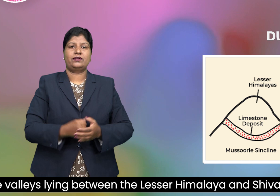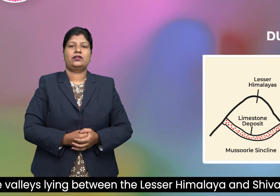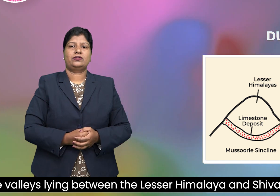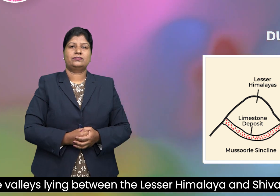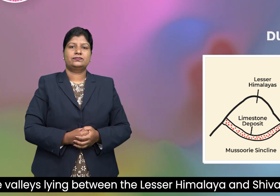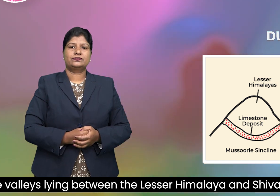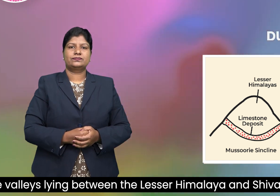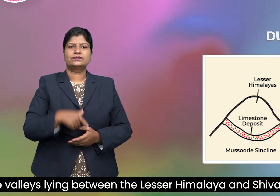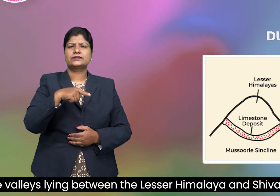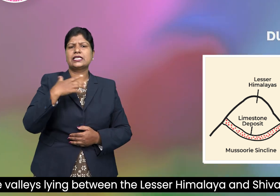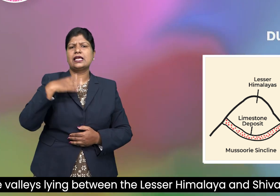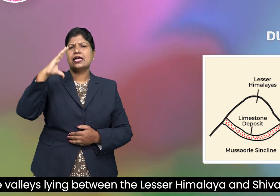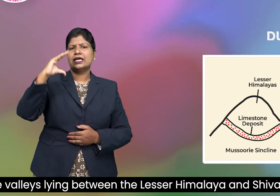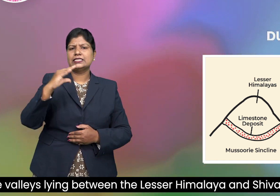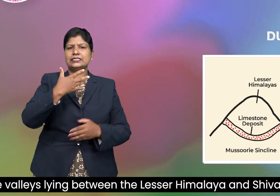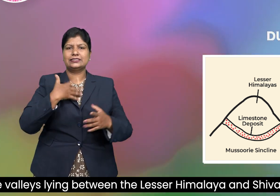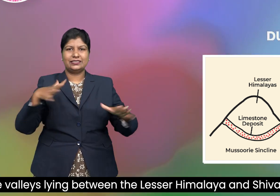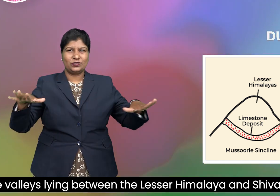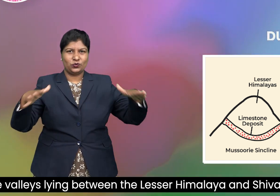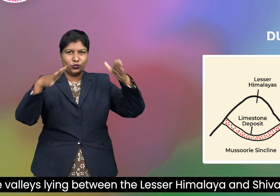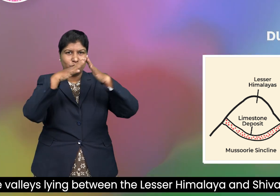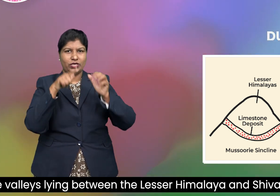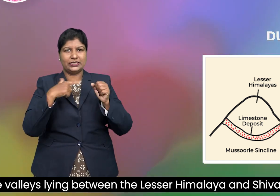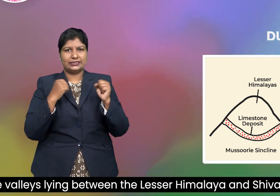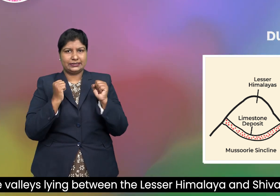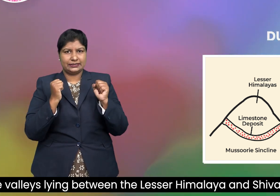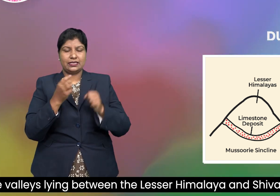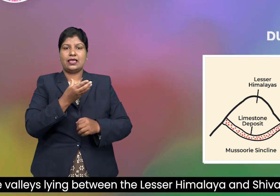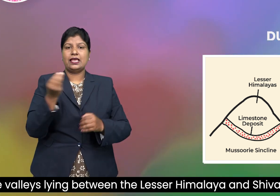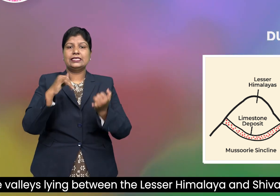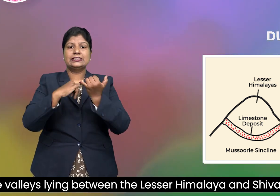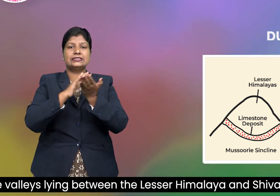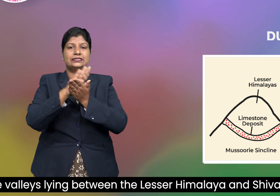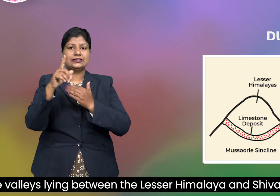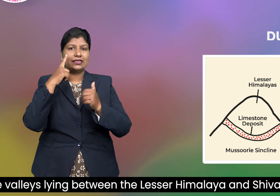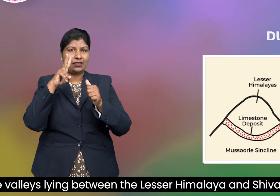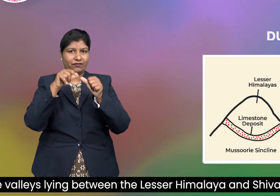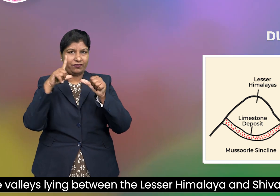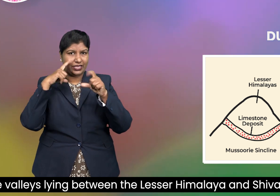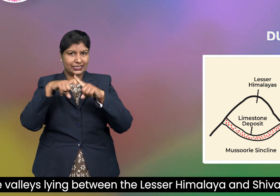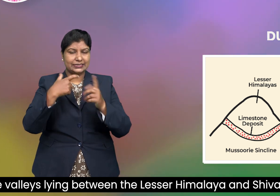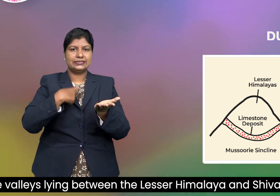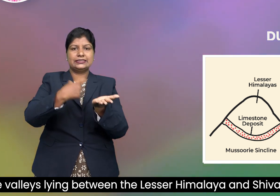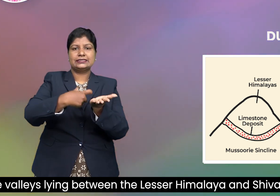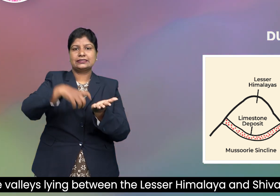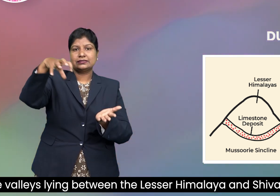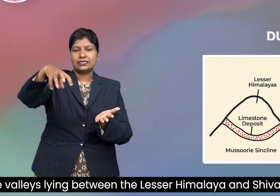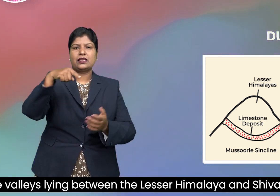Lesser Himalayas and Shivalak ranges are called duns